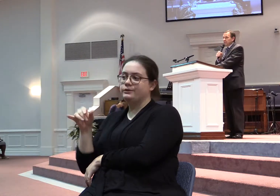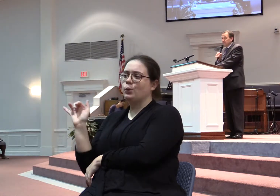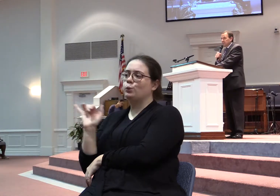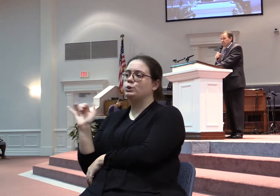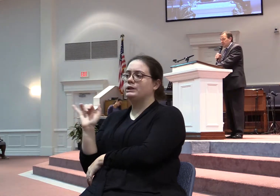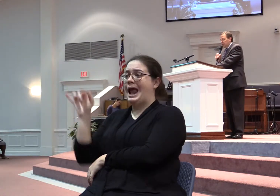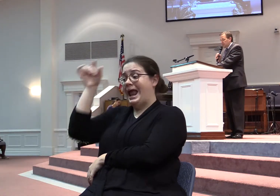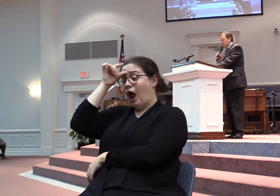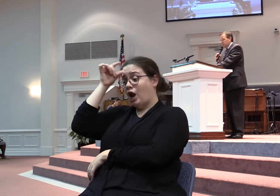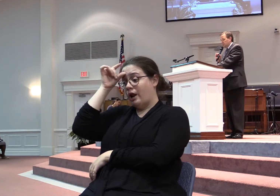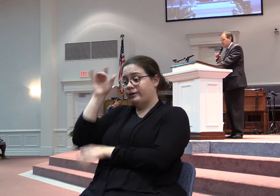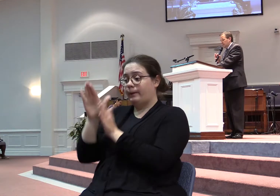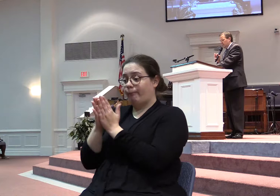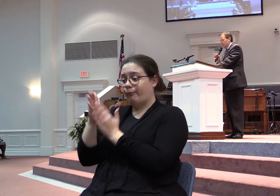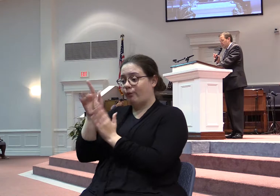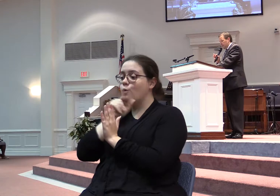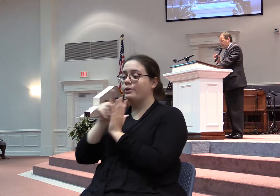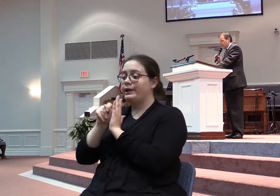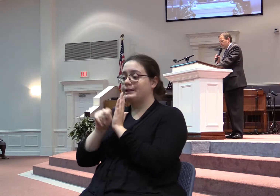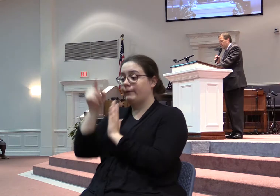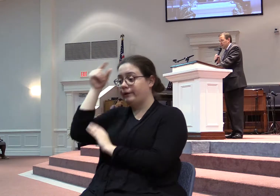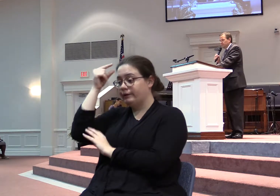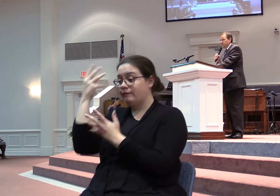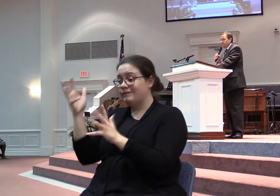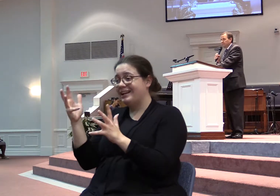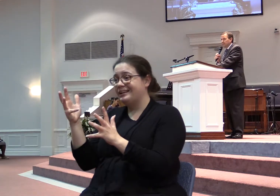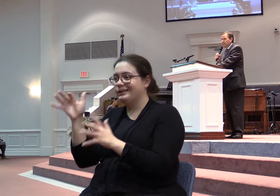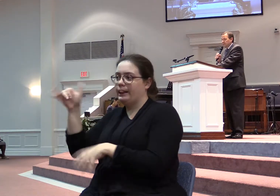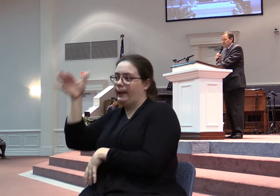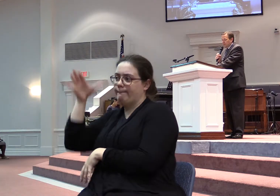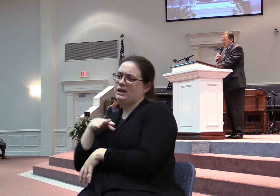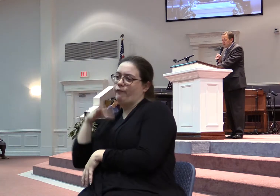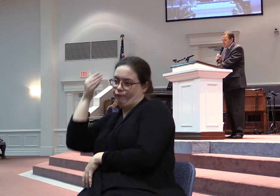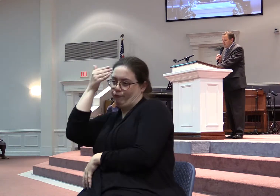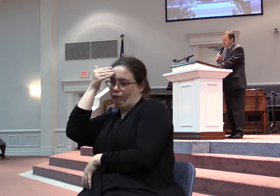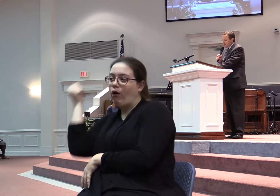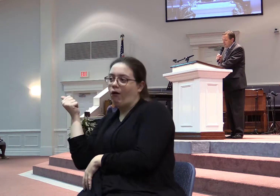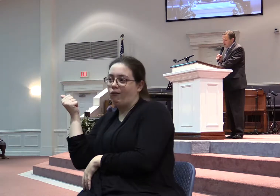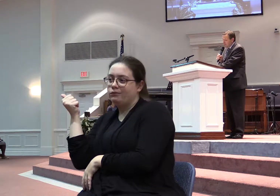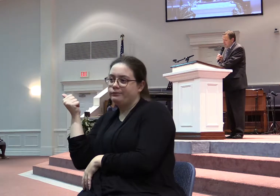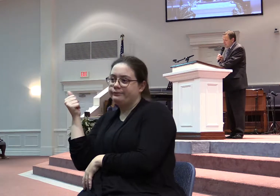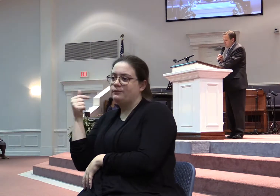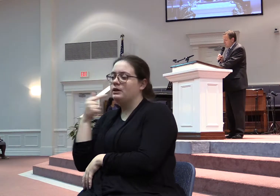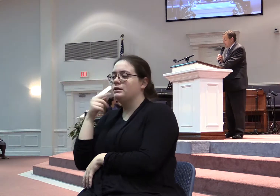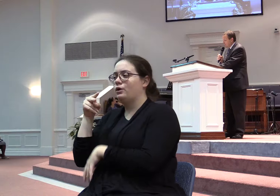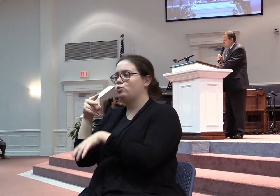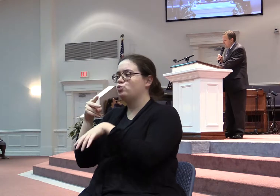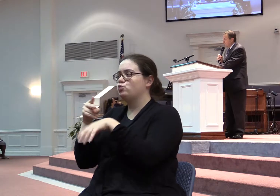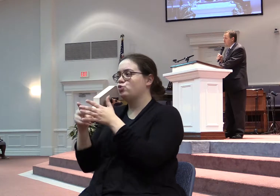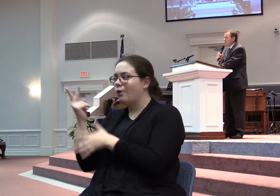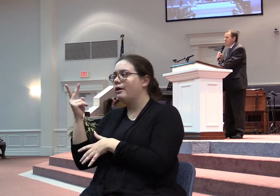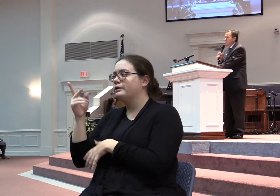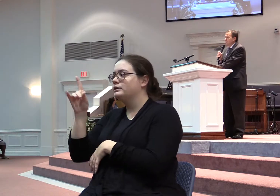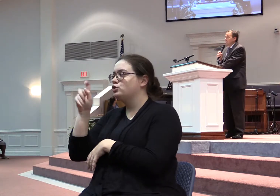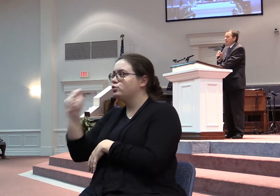after Genesis, he is just kind of forgotten about. His name is mentioned twice in Deuteronomy, once in